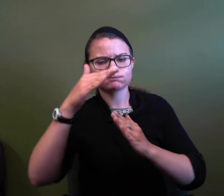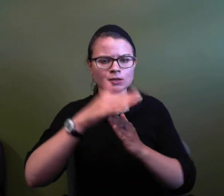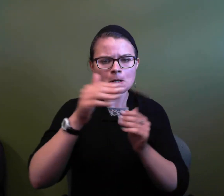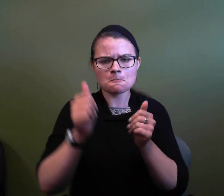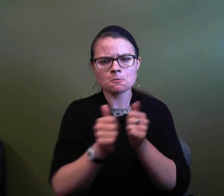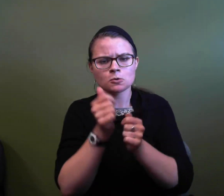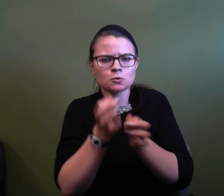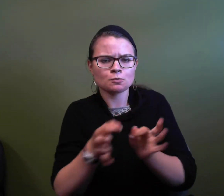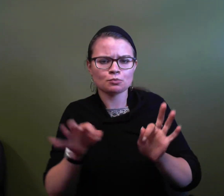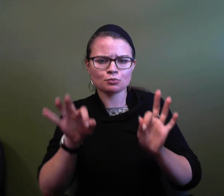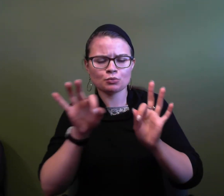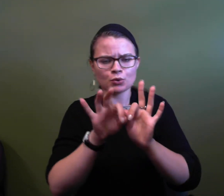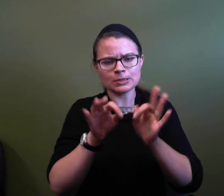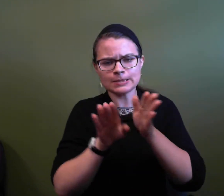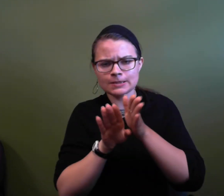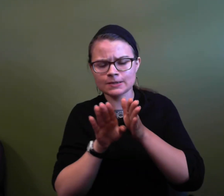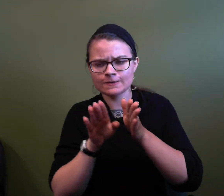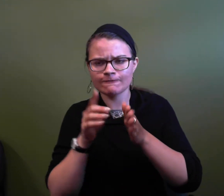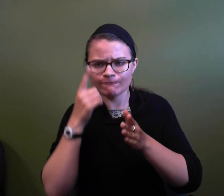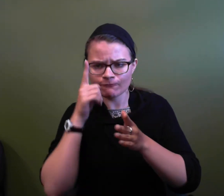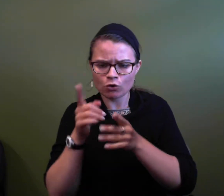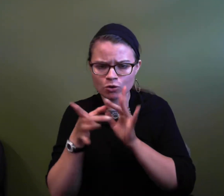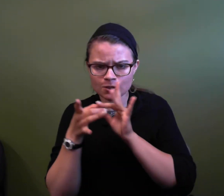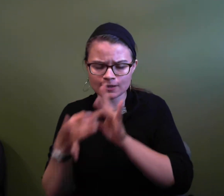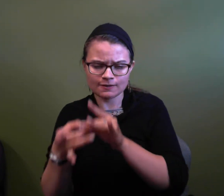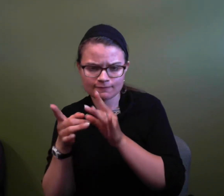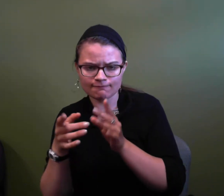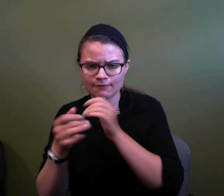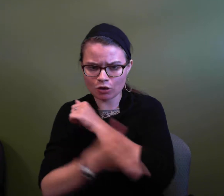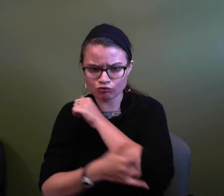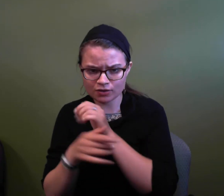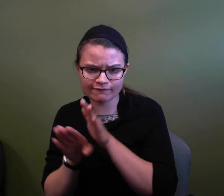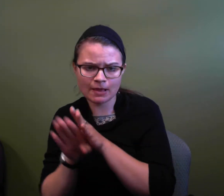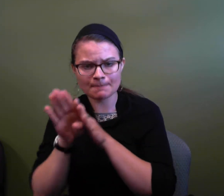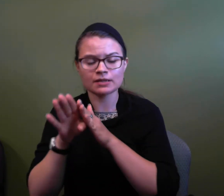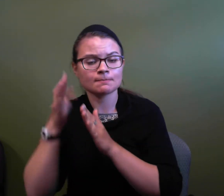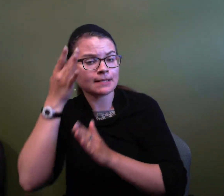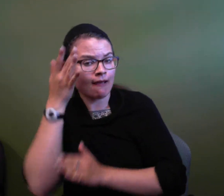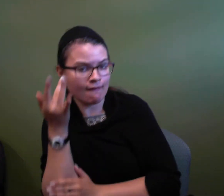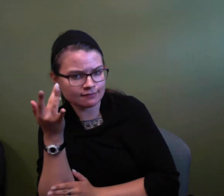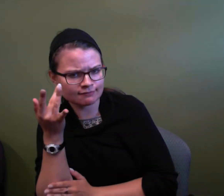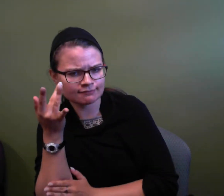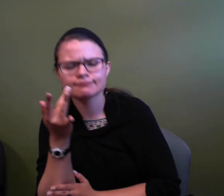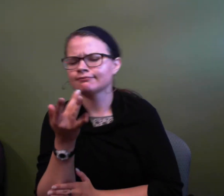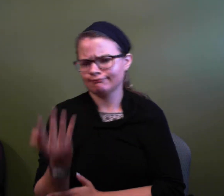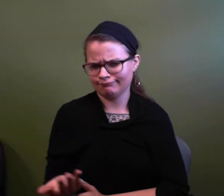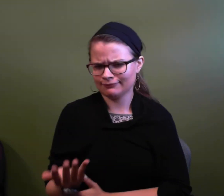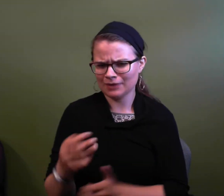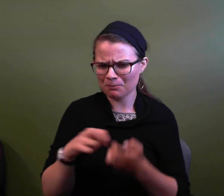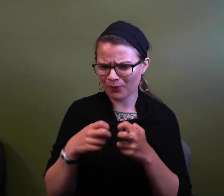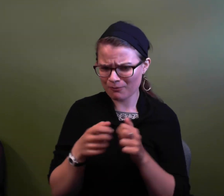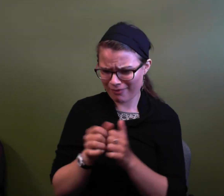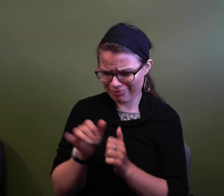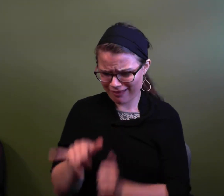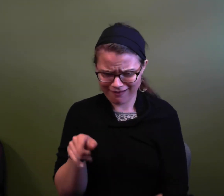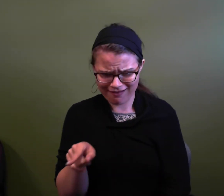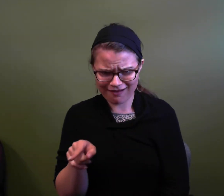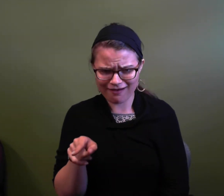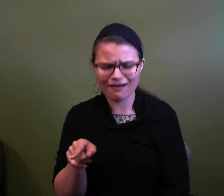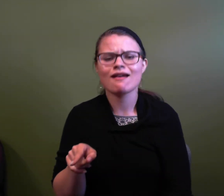of a country because. So what is the problem with this? Is there any problem to start off your essay with something like this, or to start